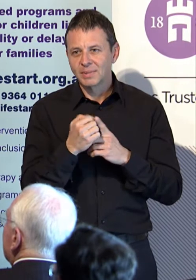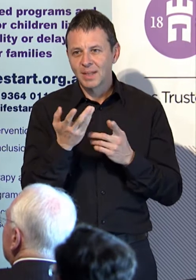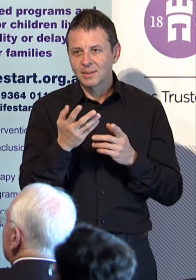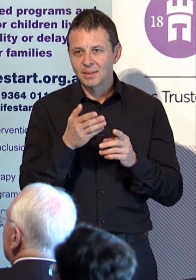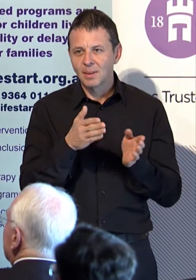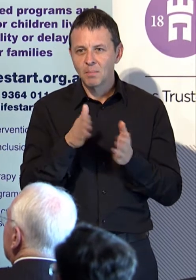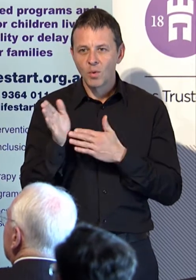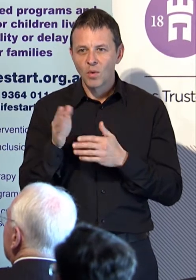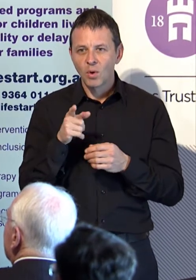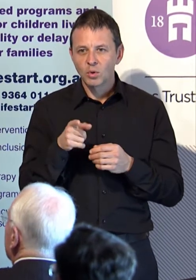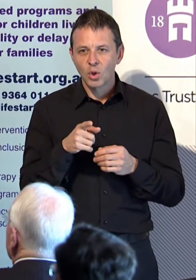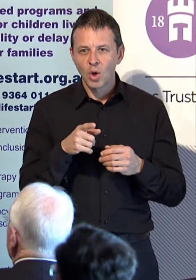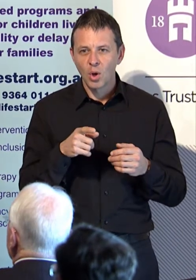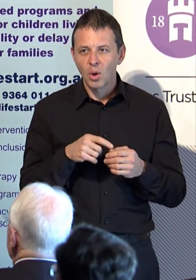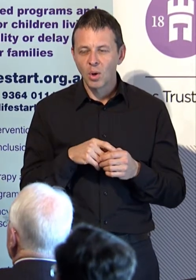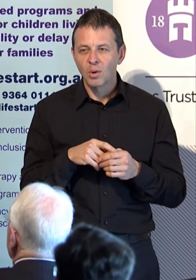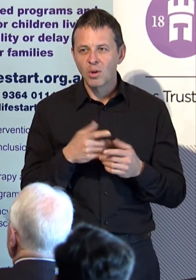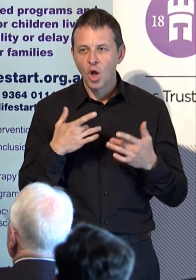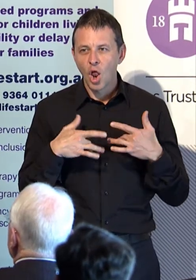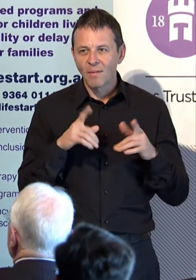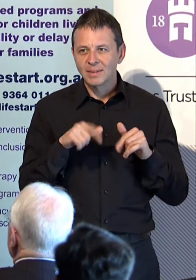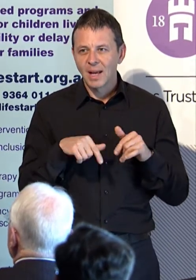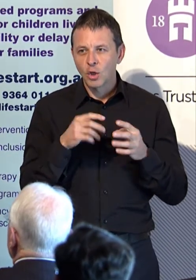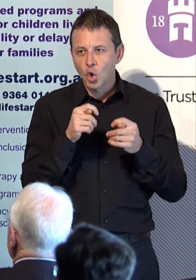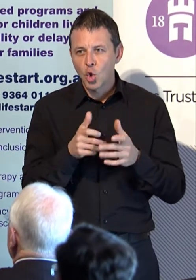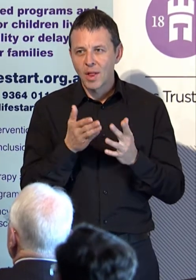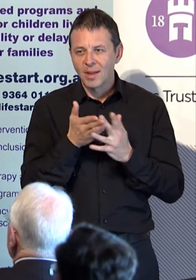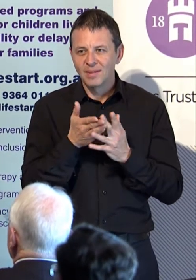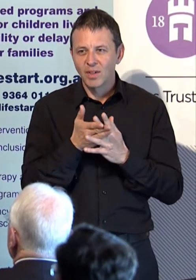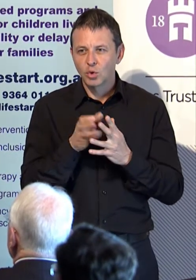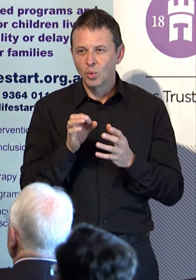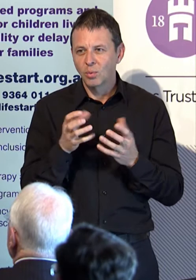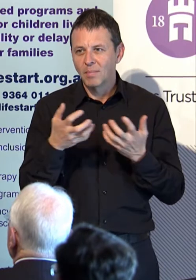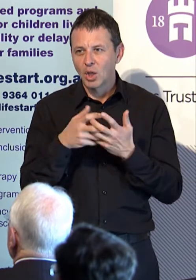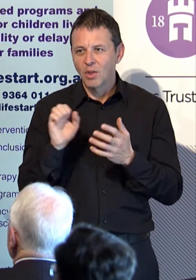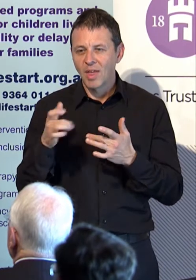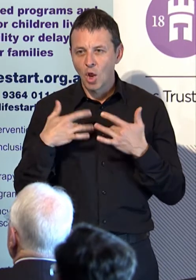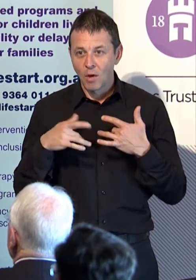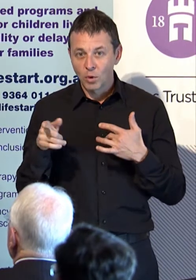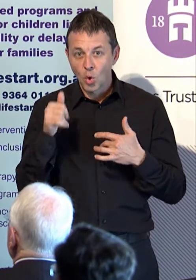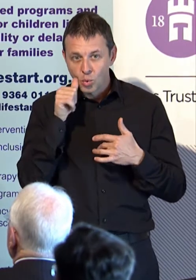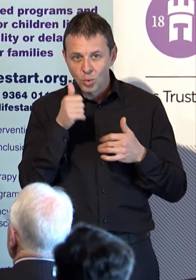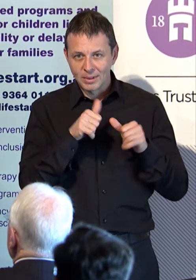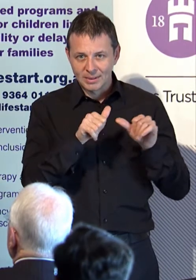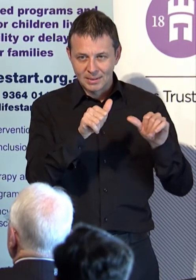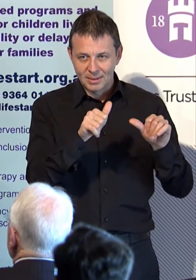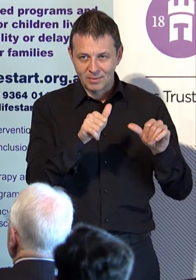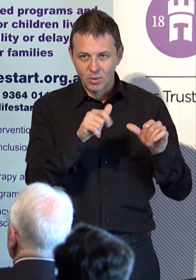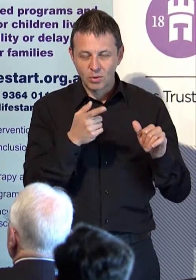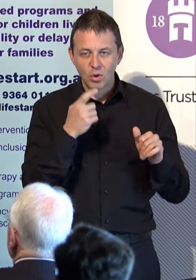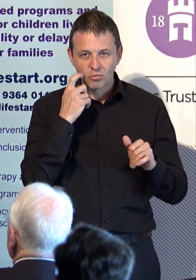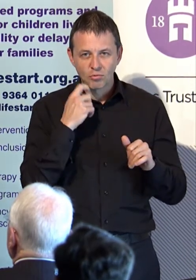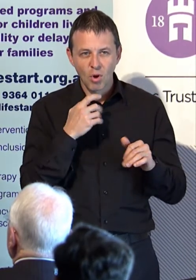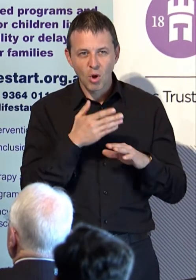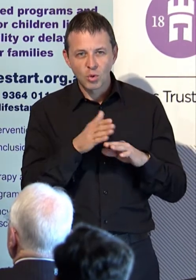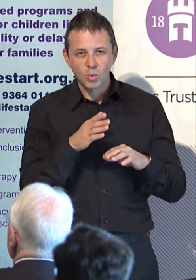early intervention was no longer figuring in their lives. So we knew it was successful. How could we grow it? We tried a few things. We